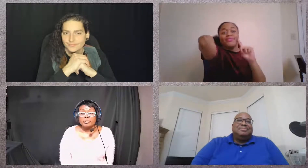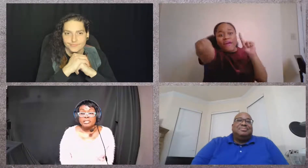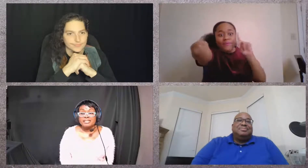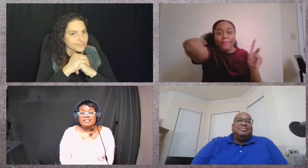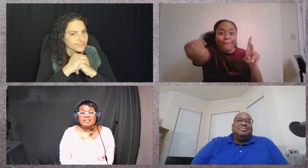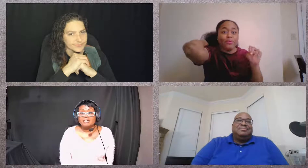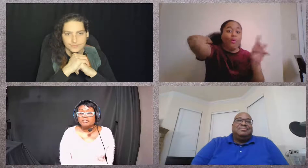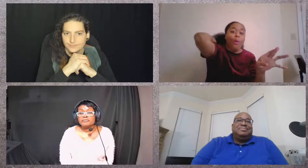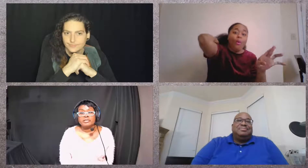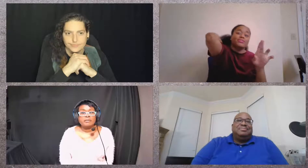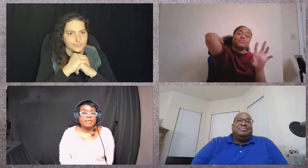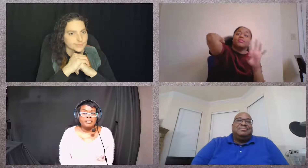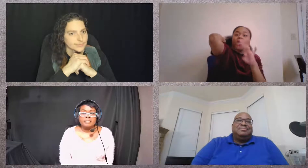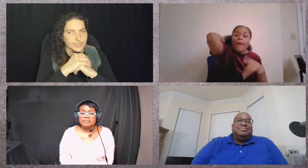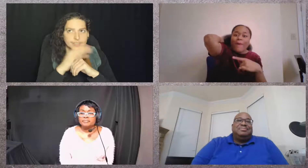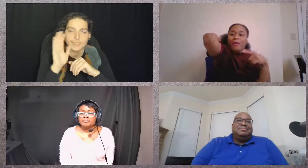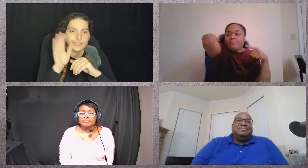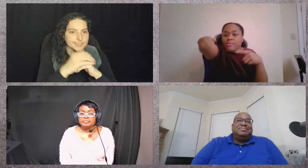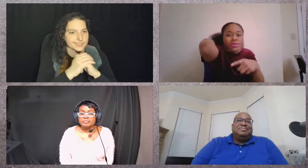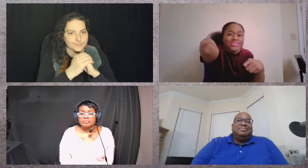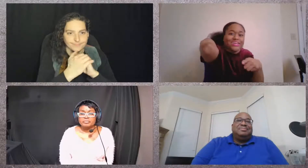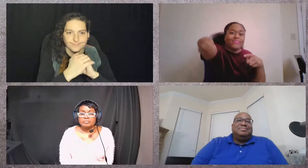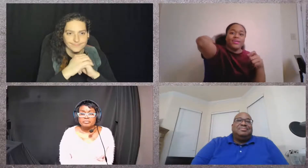A lot of people are saying that's enough, just forget about it.